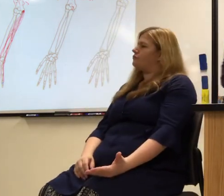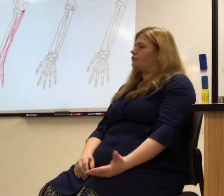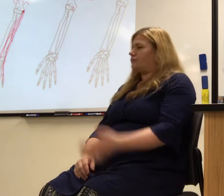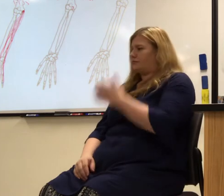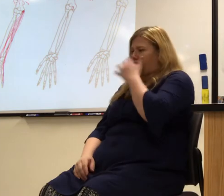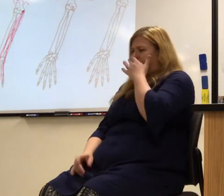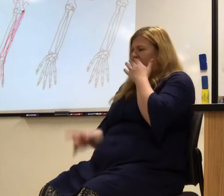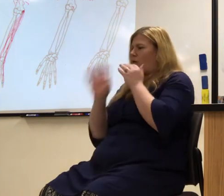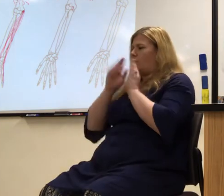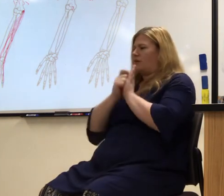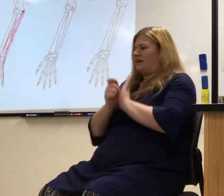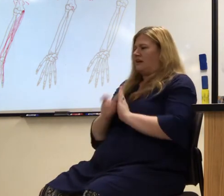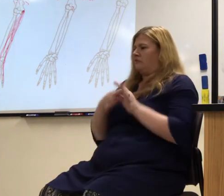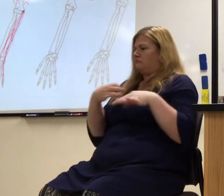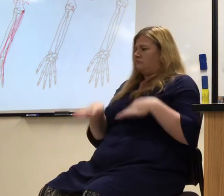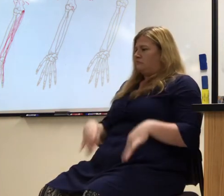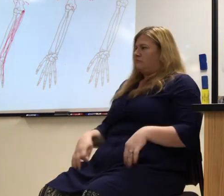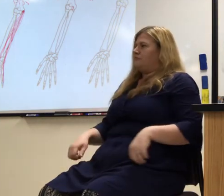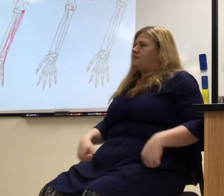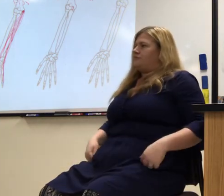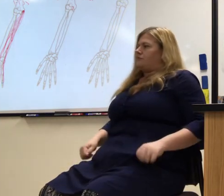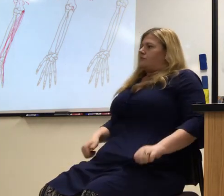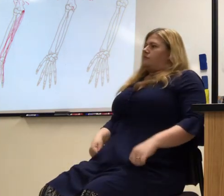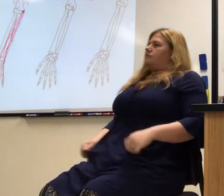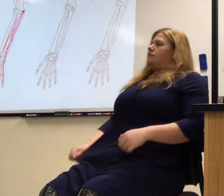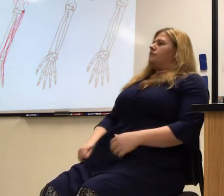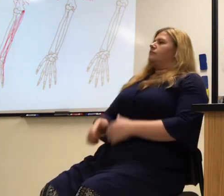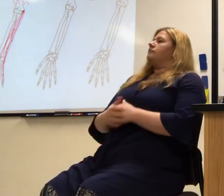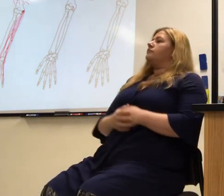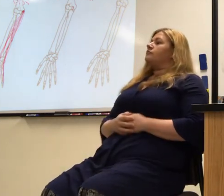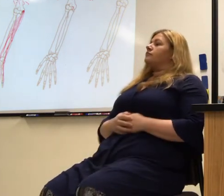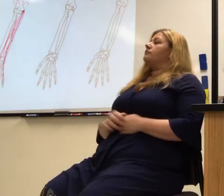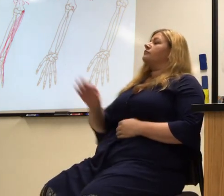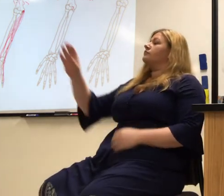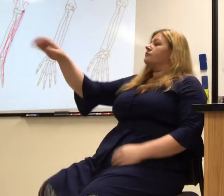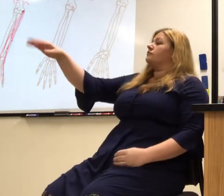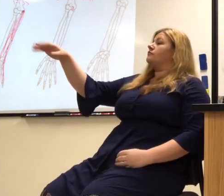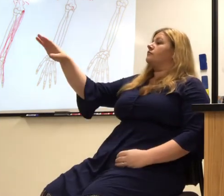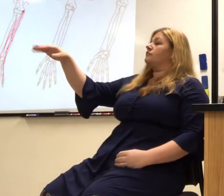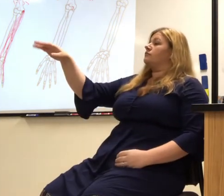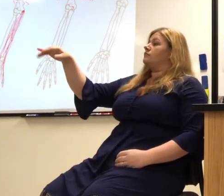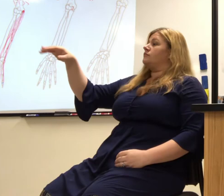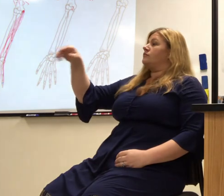not. Let me write the origin, the attachments first. Origin.